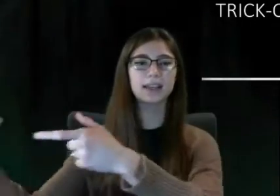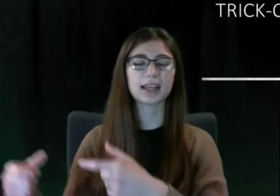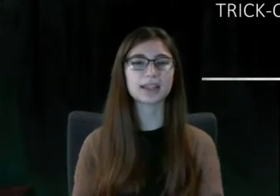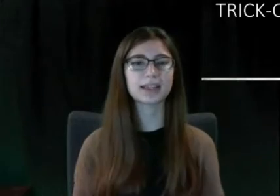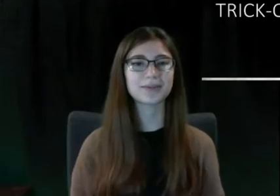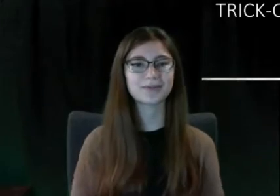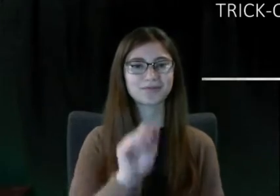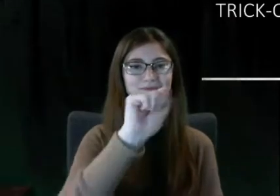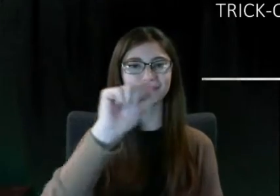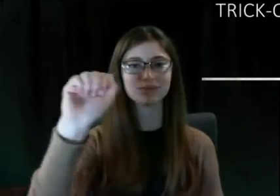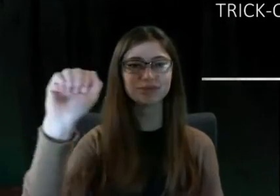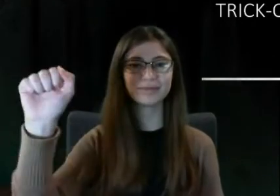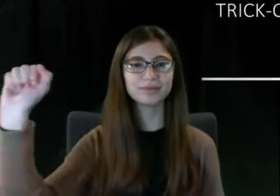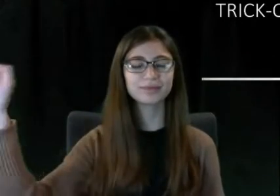candy.